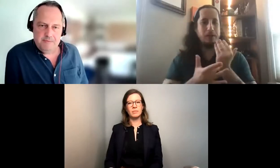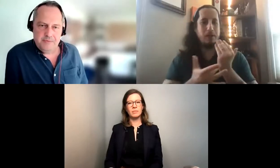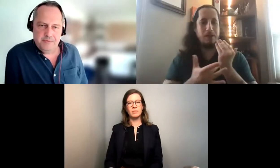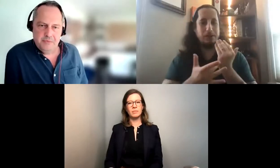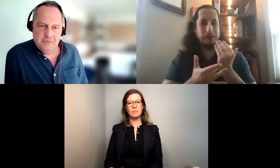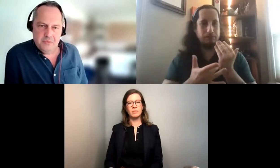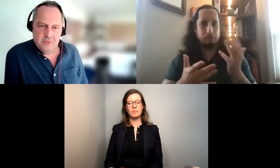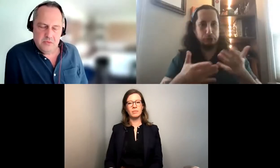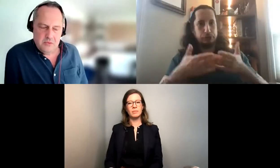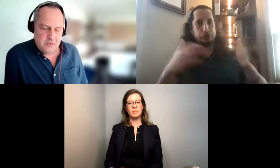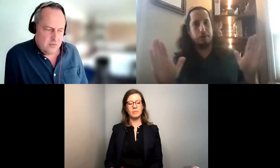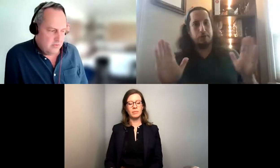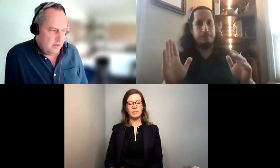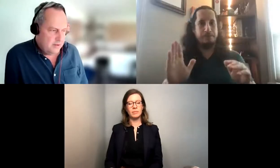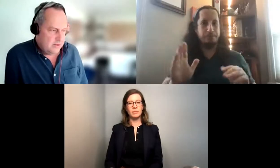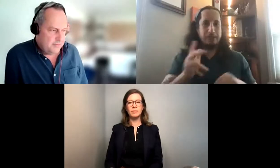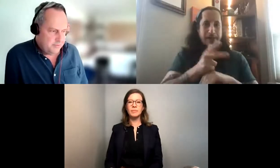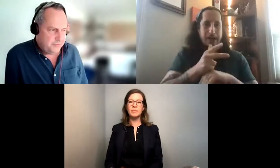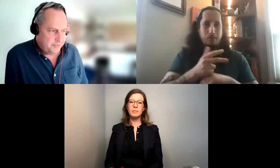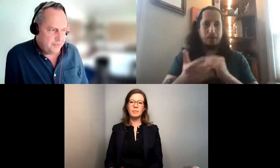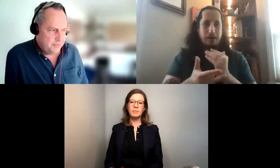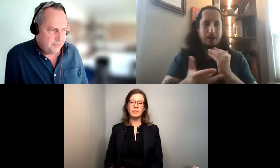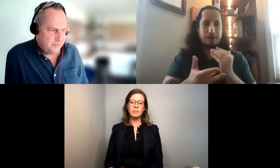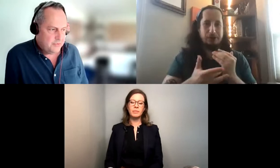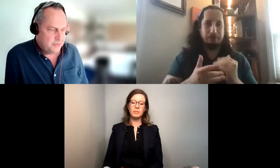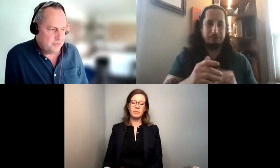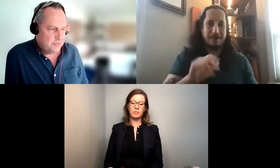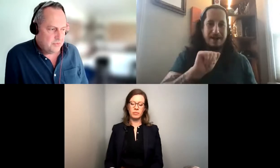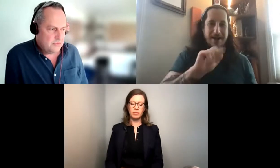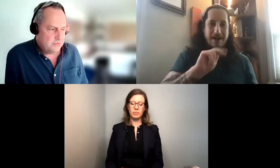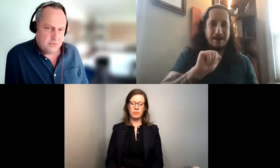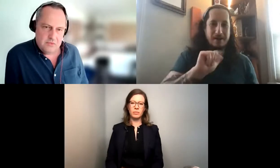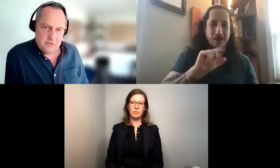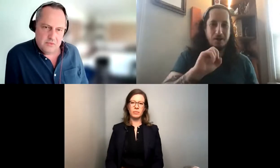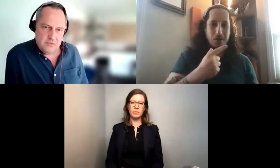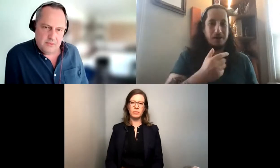with, is the camera technology in general.